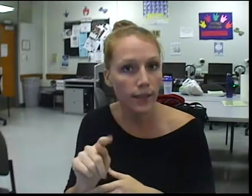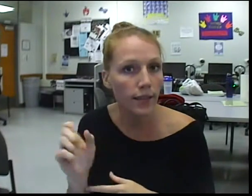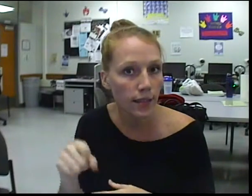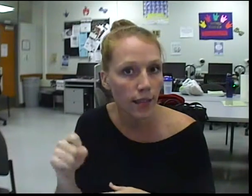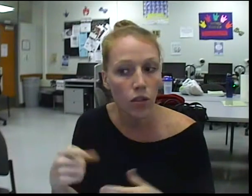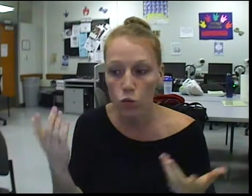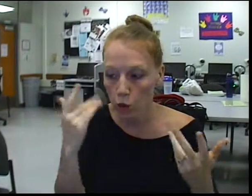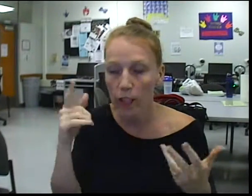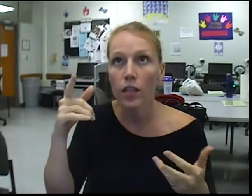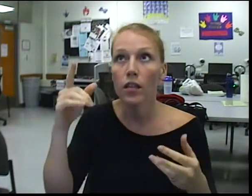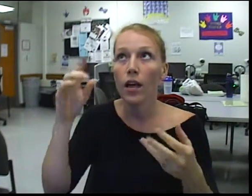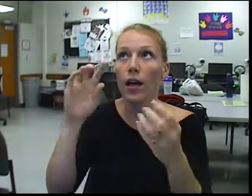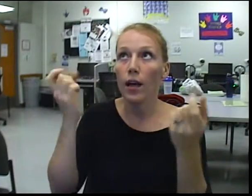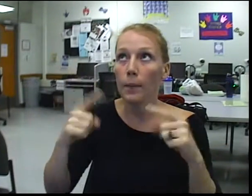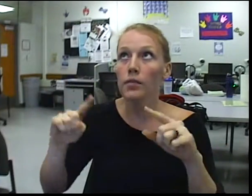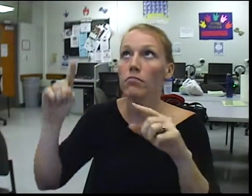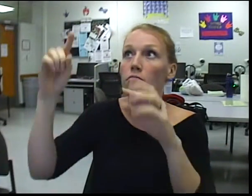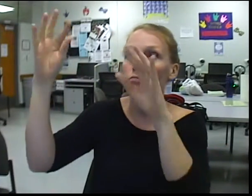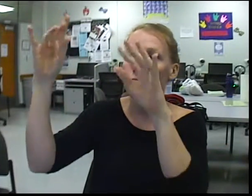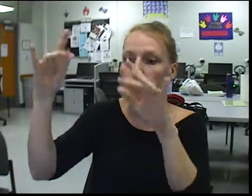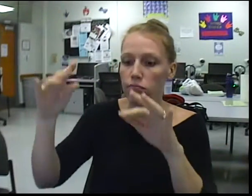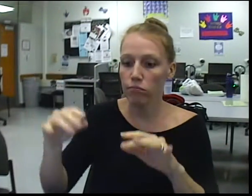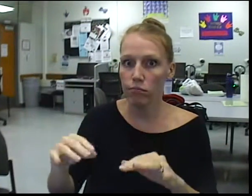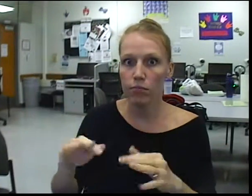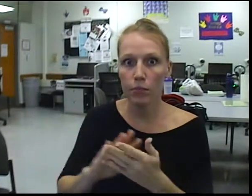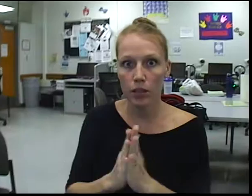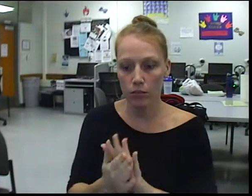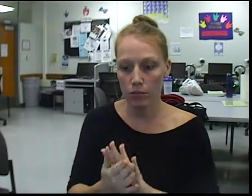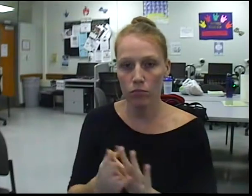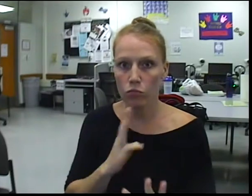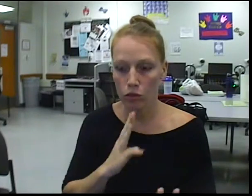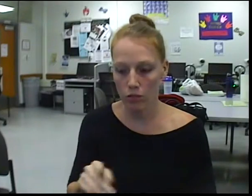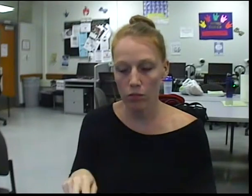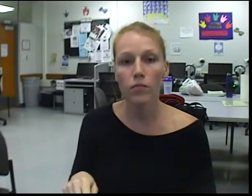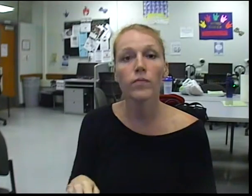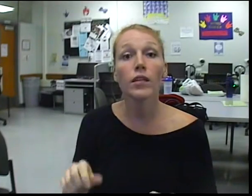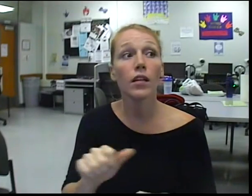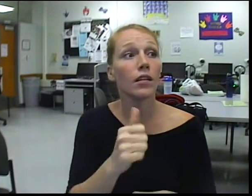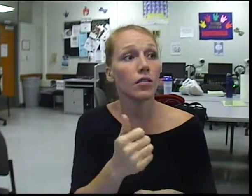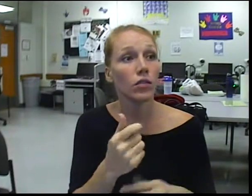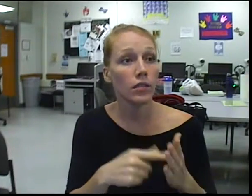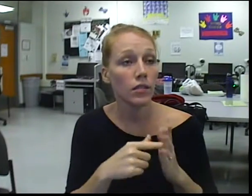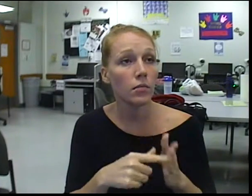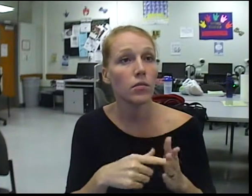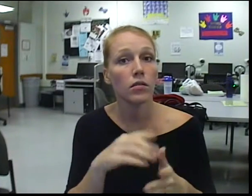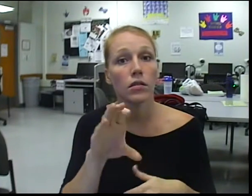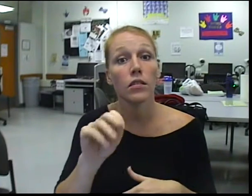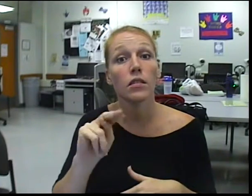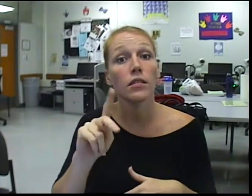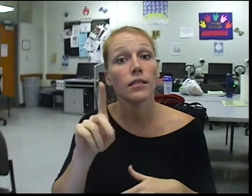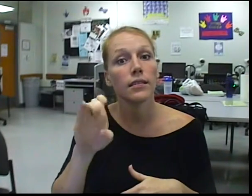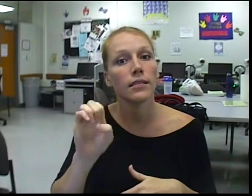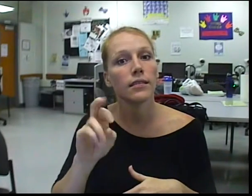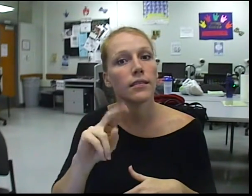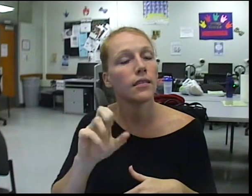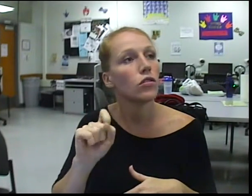grass. That's one example. Another example of condensation, I'm sure you've all experienced. Nathan? When, it's cold